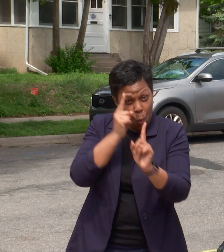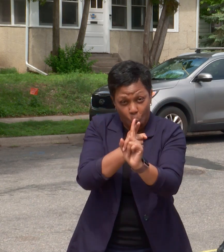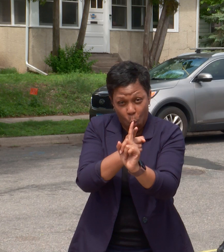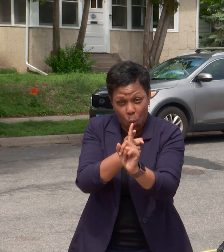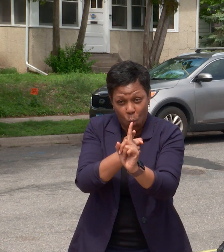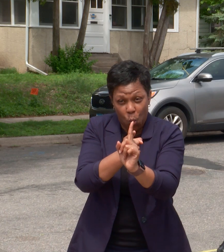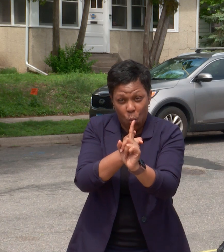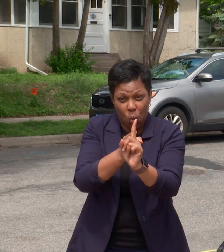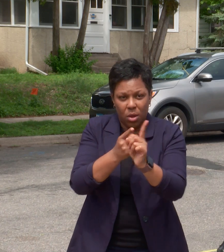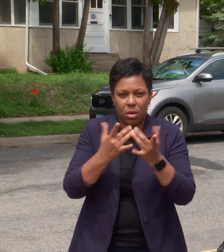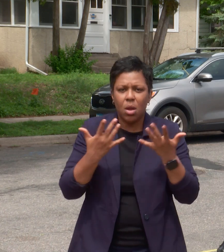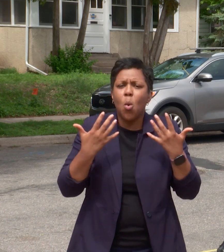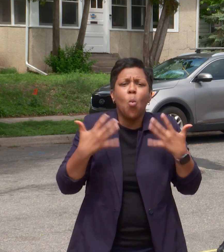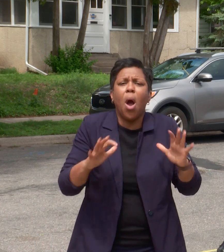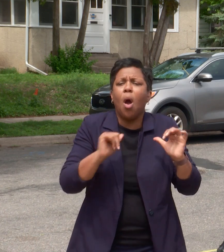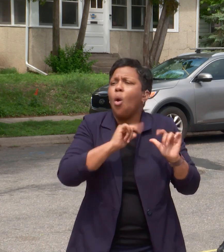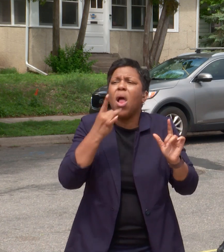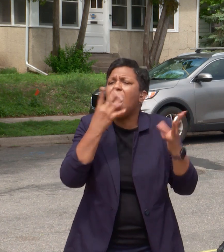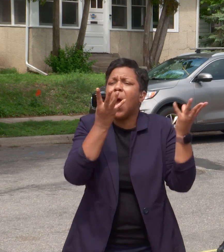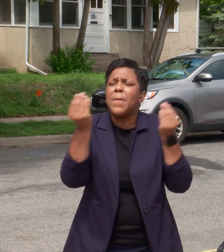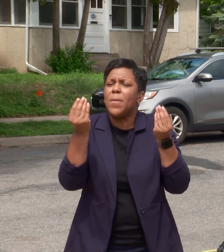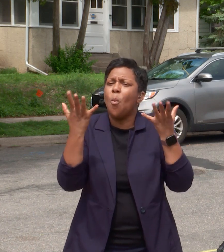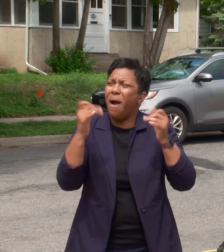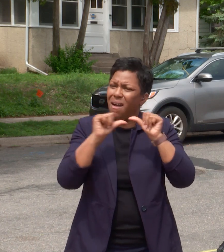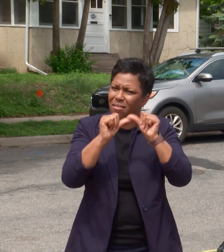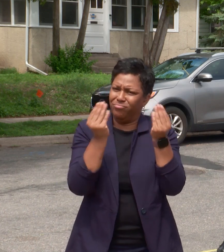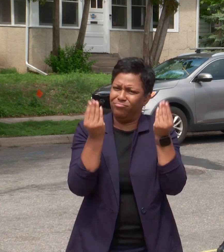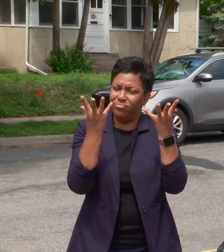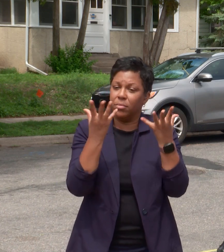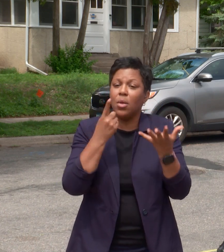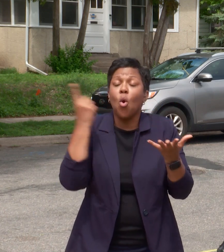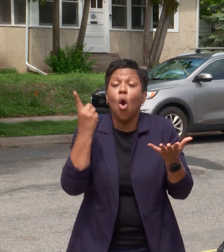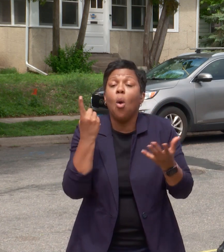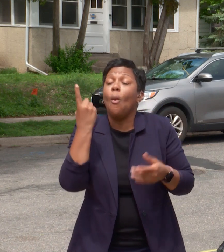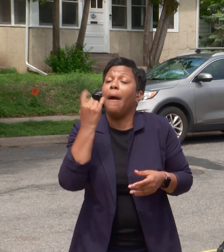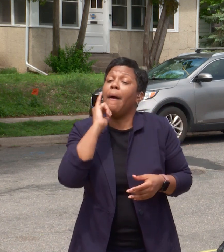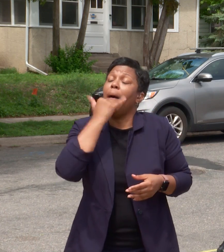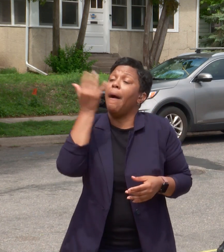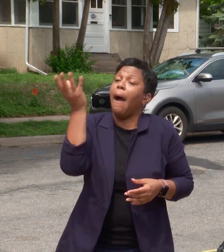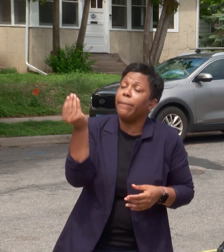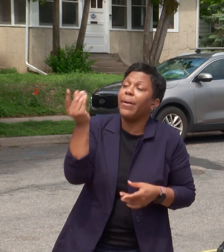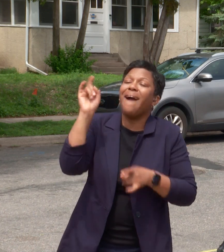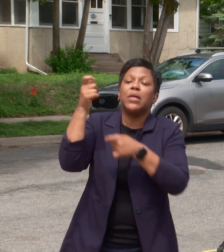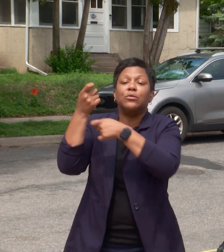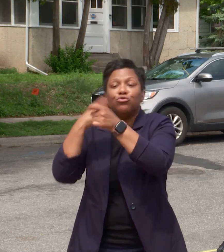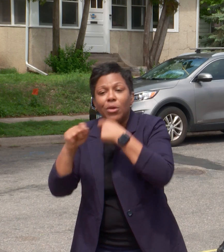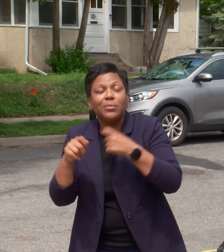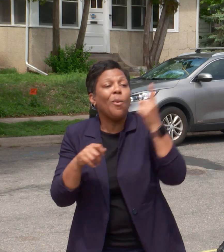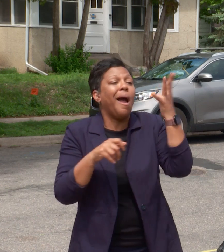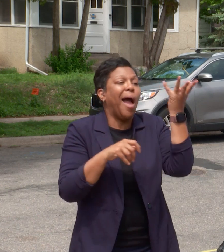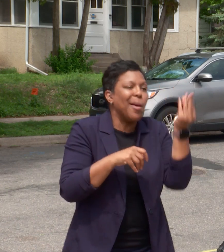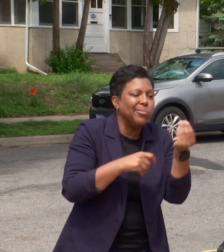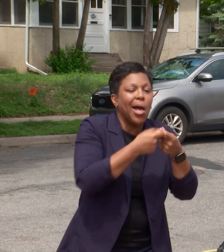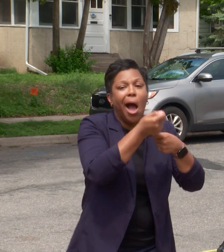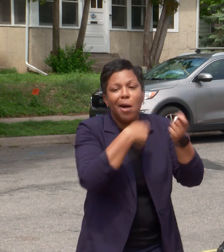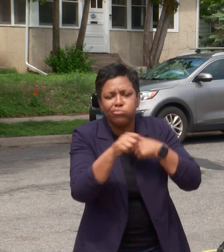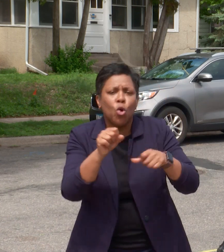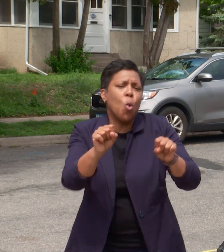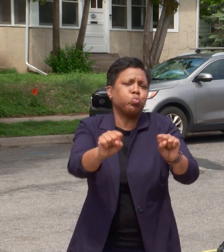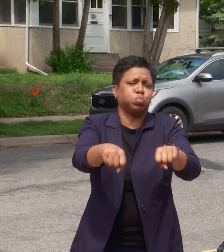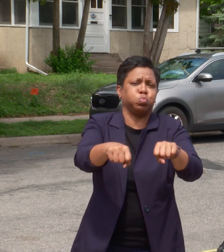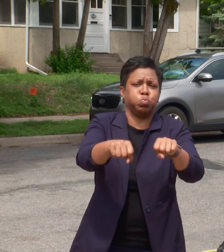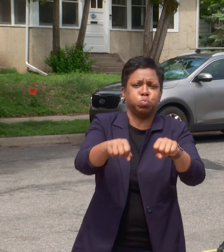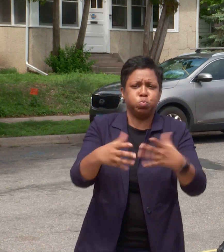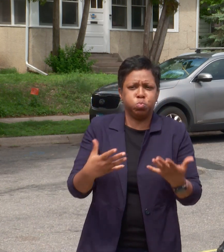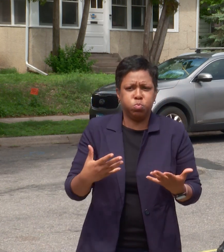some percentage of street lights around the city that need replacement. That'll take place forever. But we have been able to draw down the